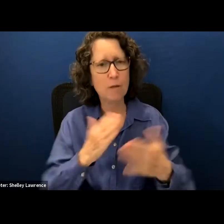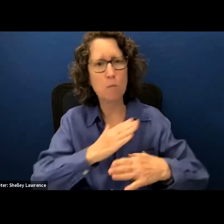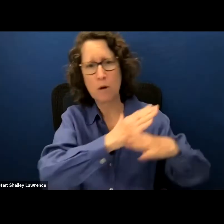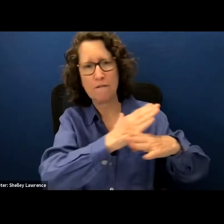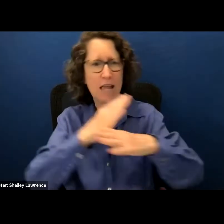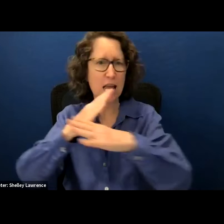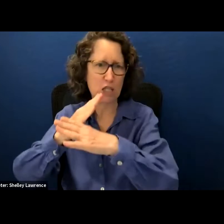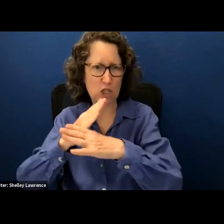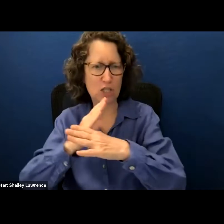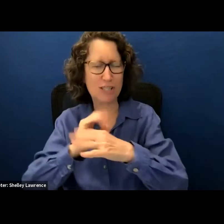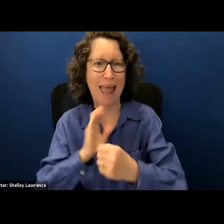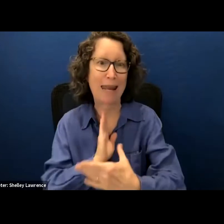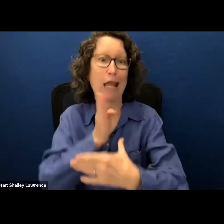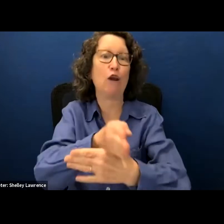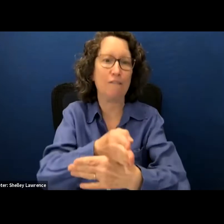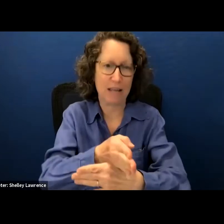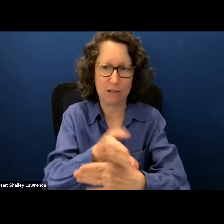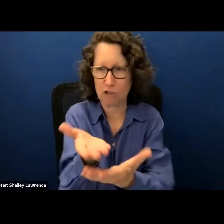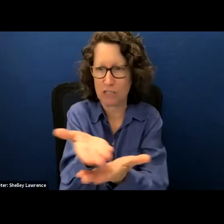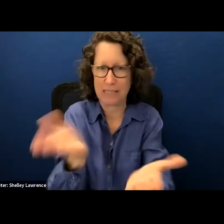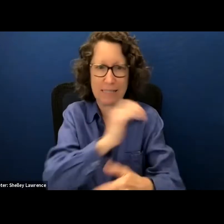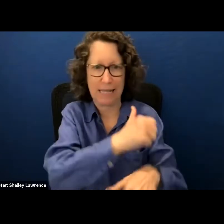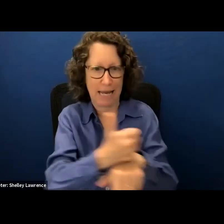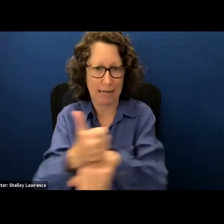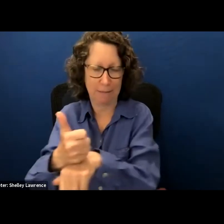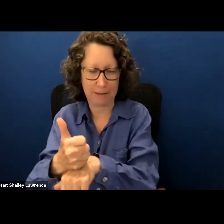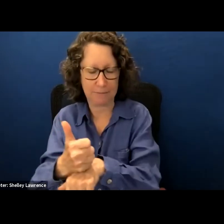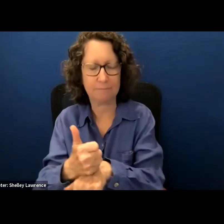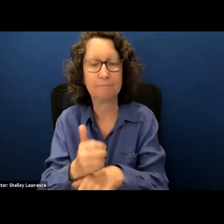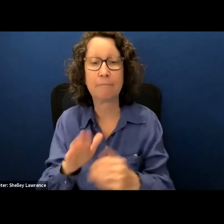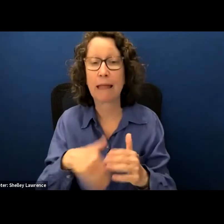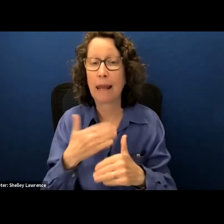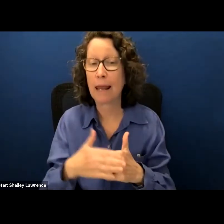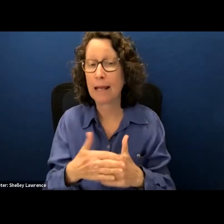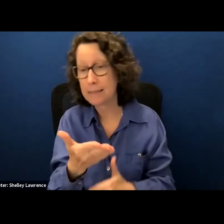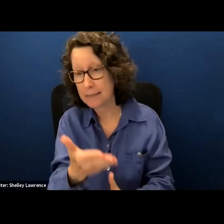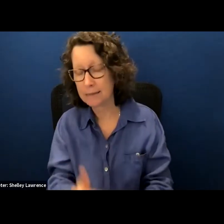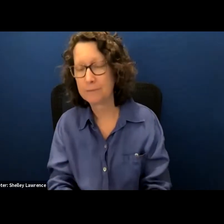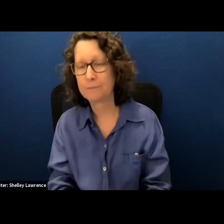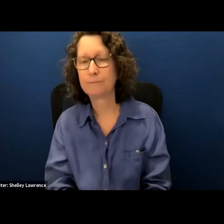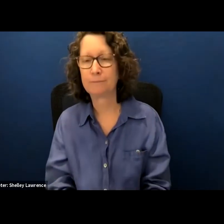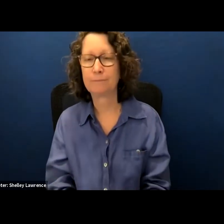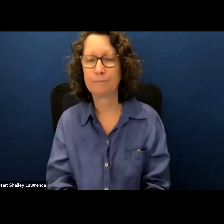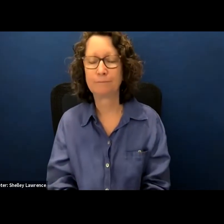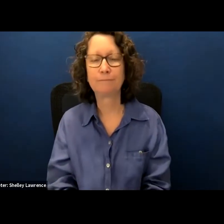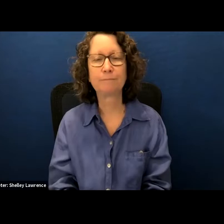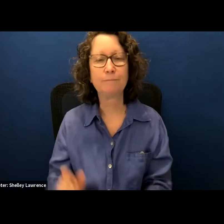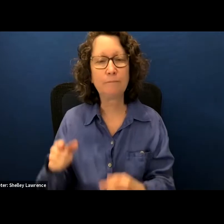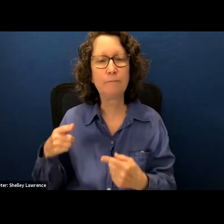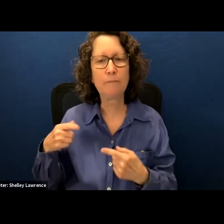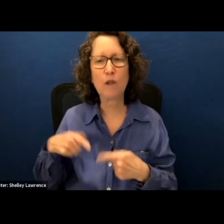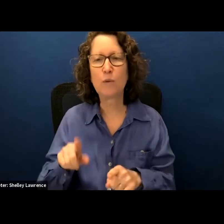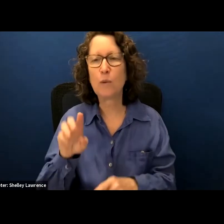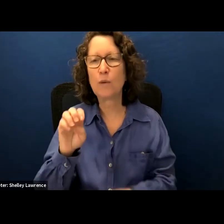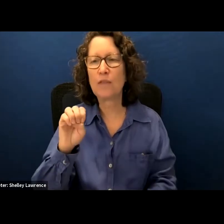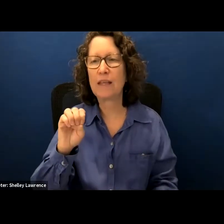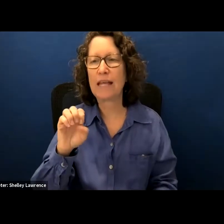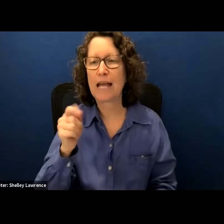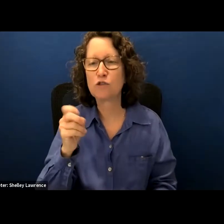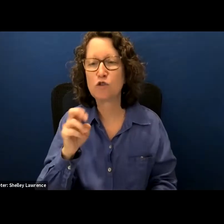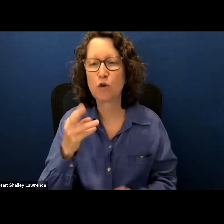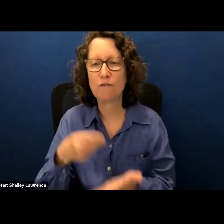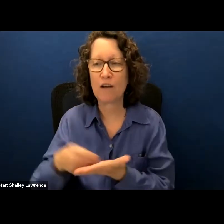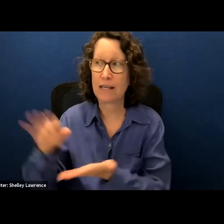prevention and interventions in place. Next slide, please. Through the ESSER funding that we